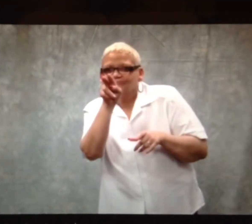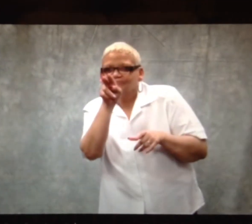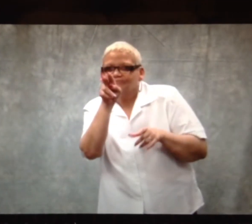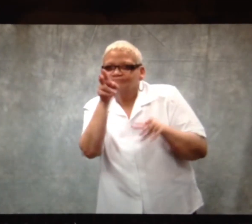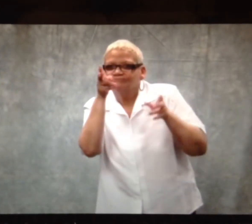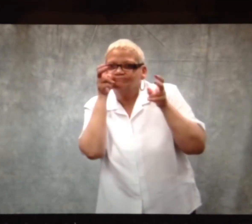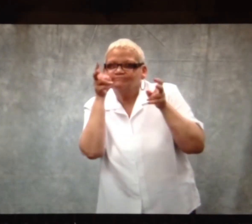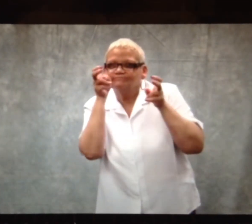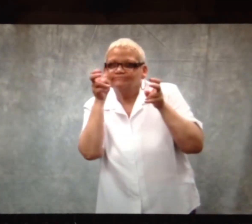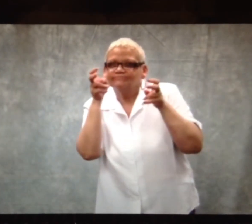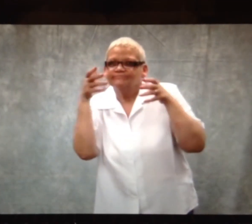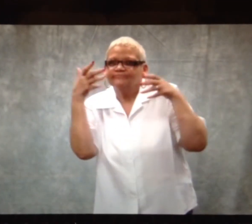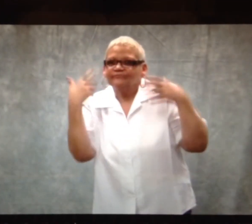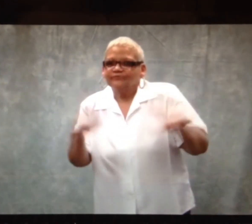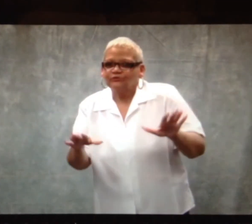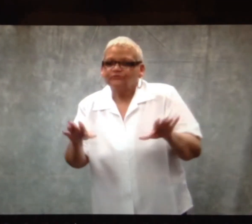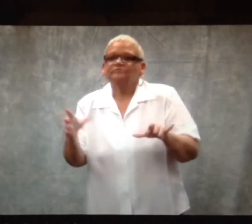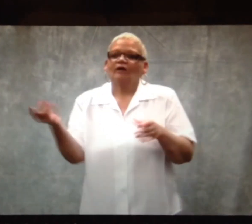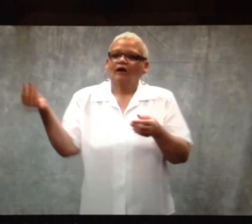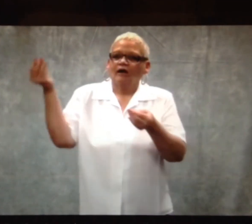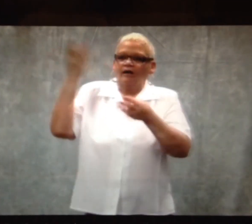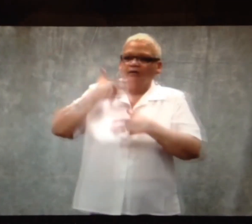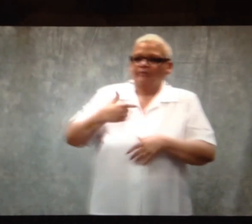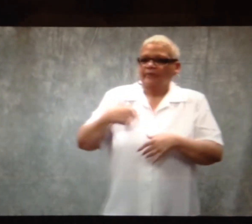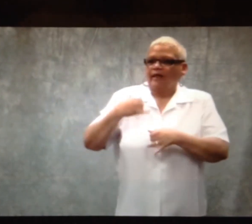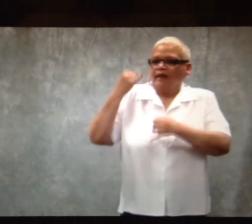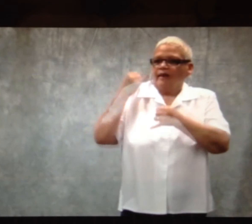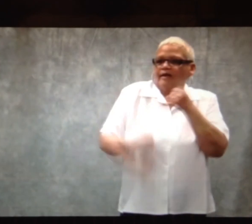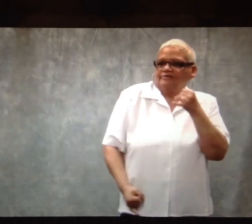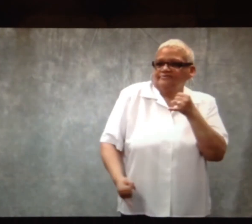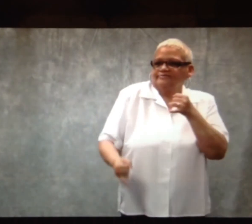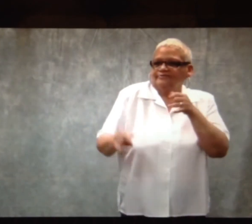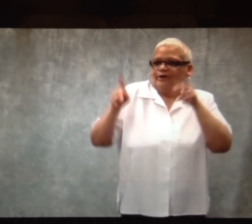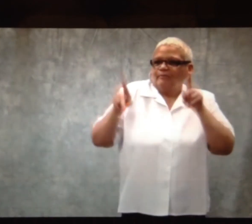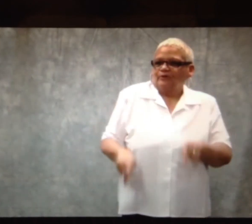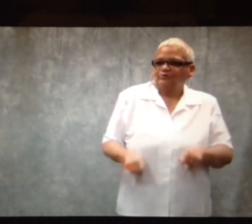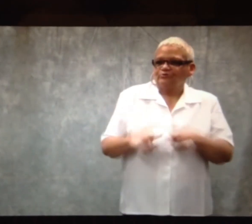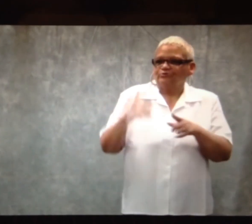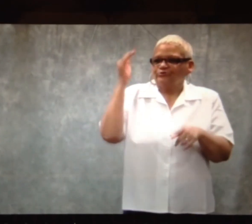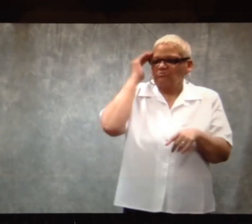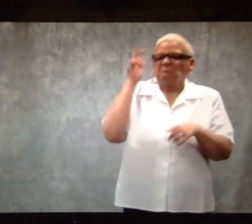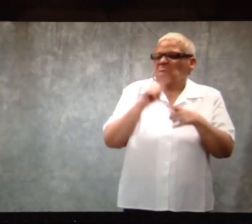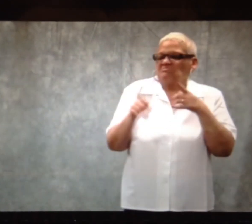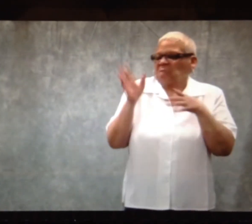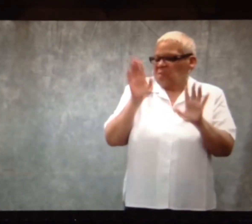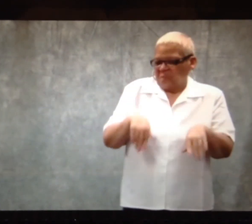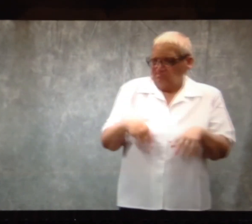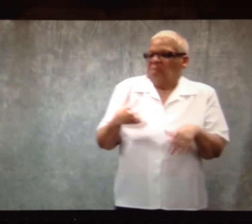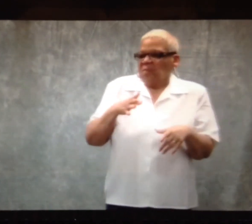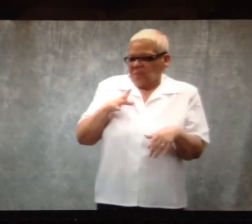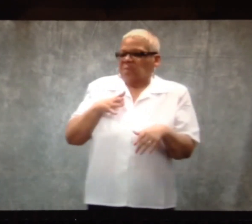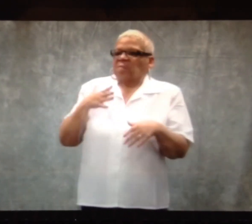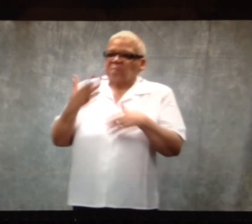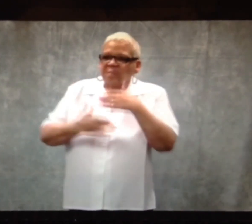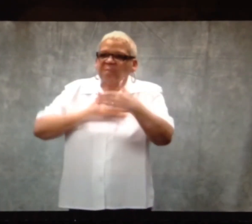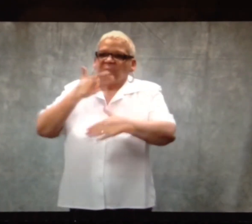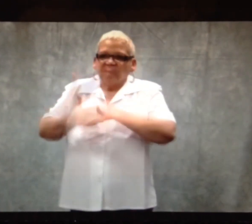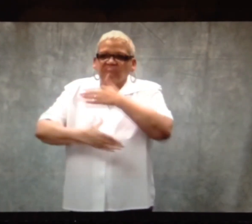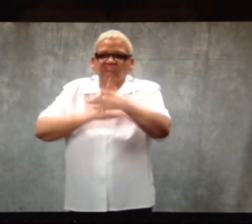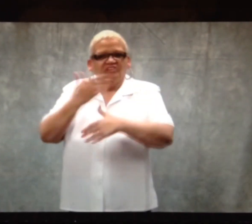we would become like best friends, really, really close. And then after the meetings, they would inform me of everything that happened, and I would be the